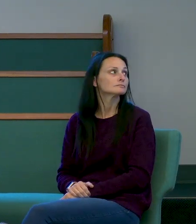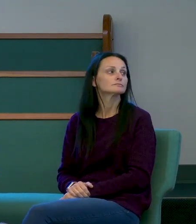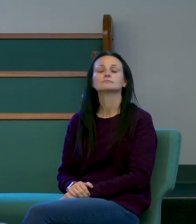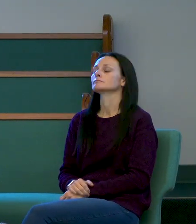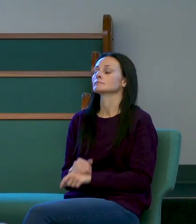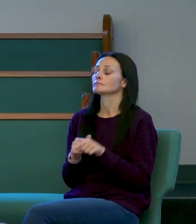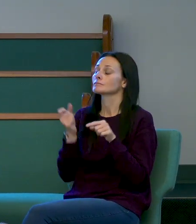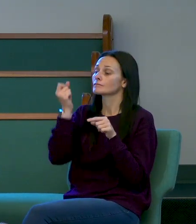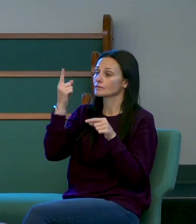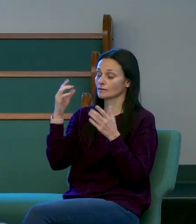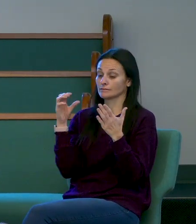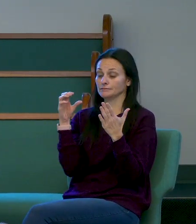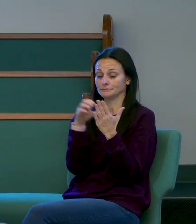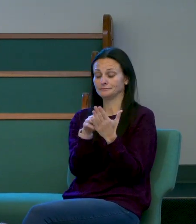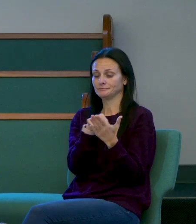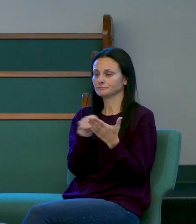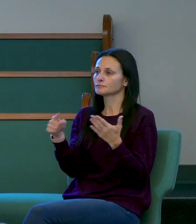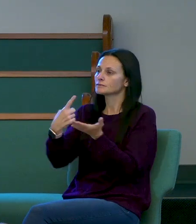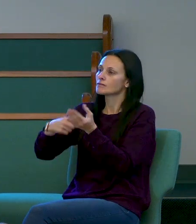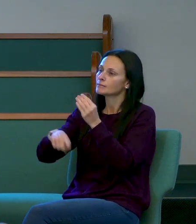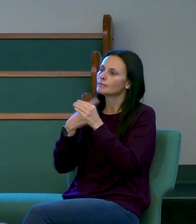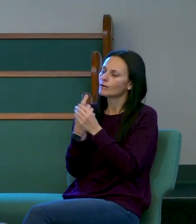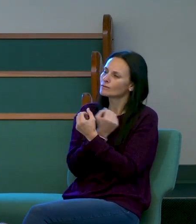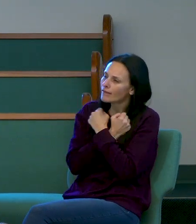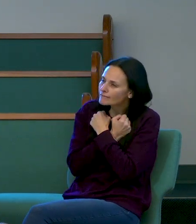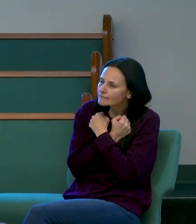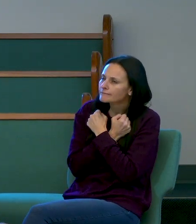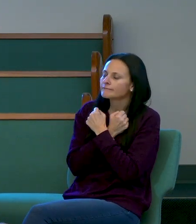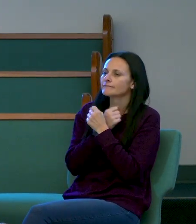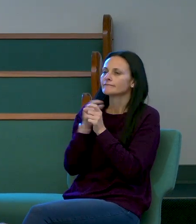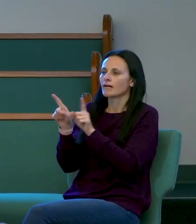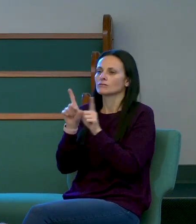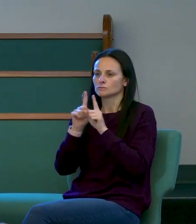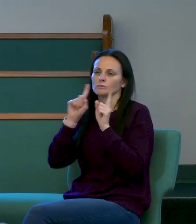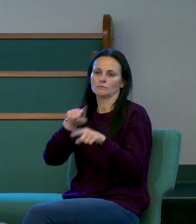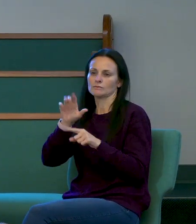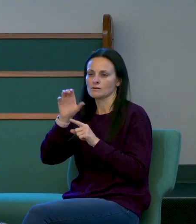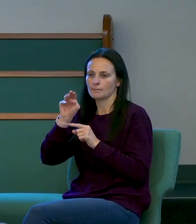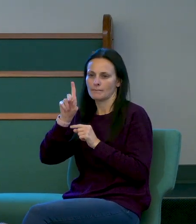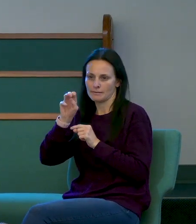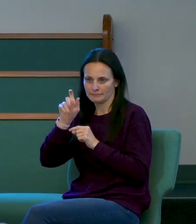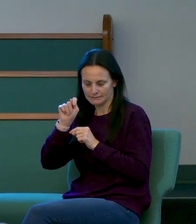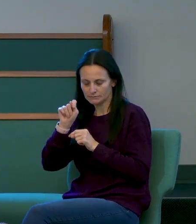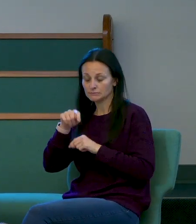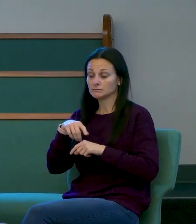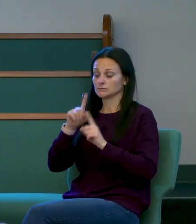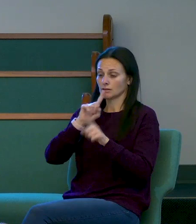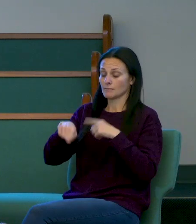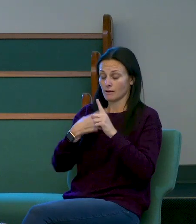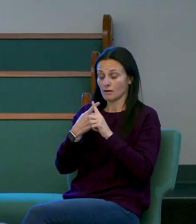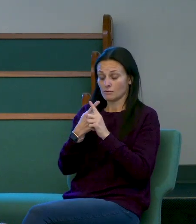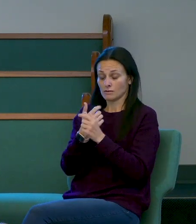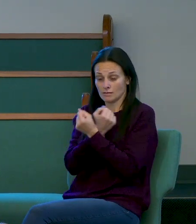Within this passage, we talk about love in addition to commandments. I think when we talk about love